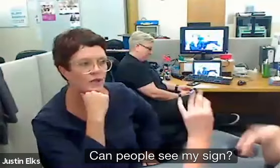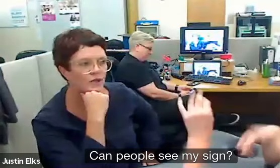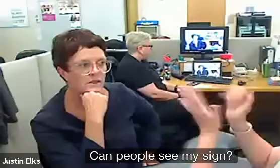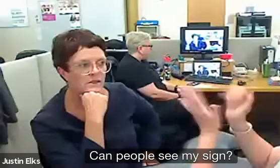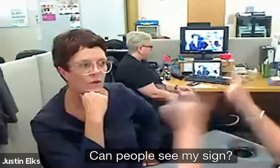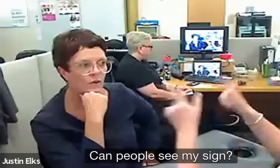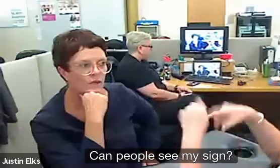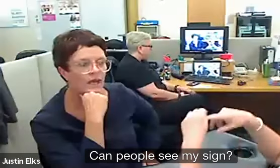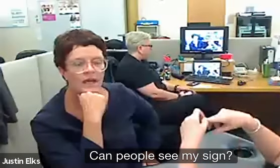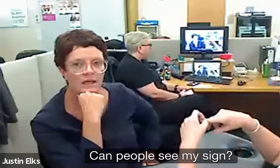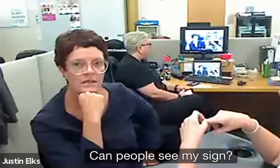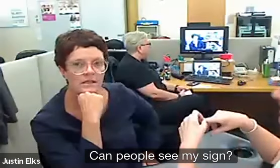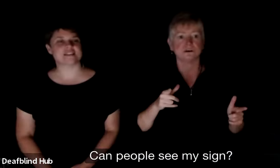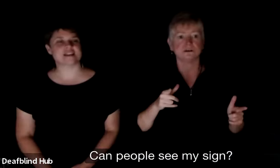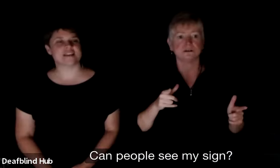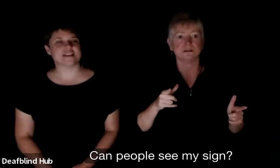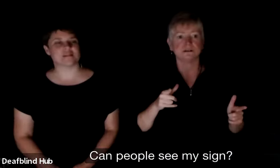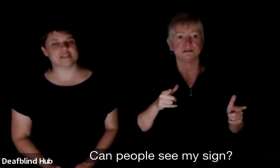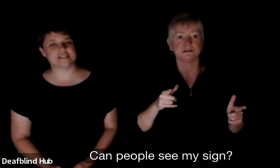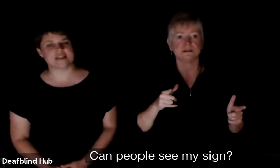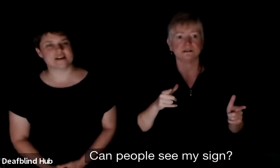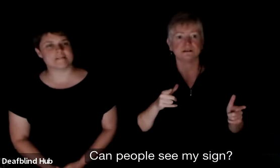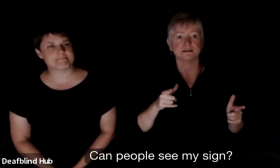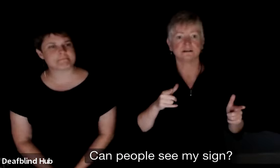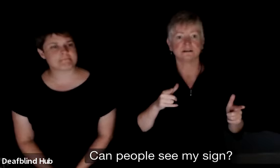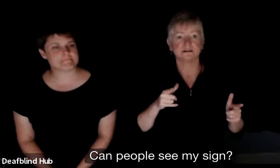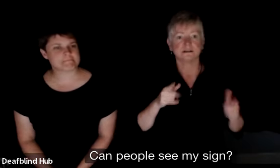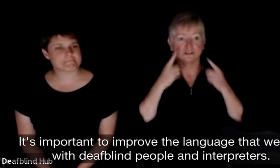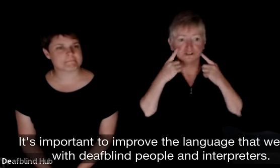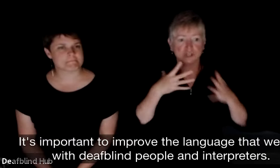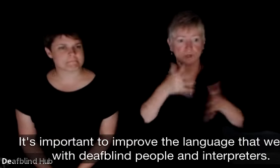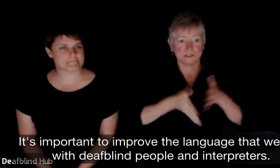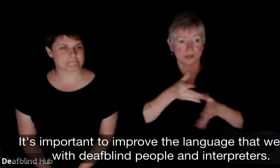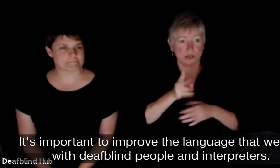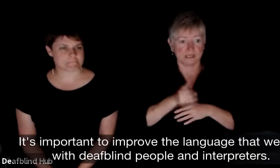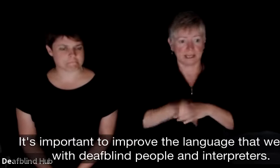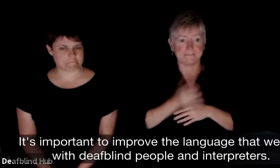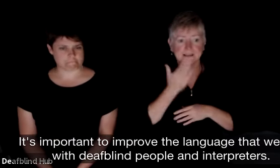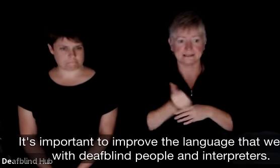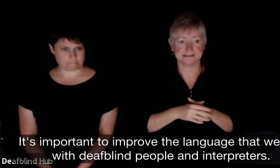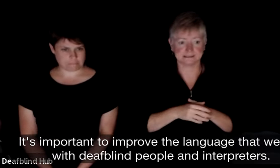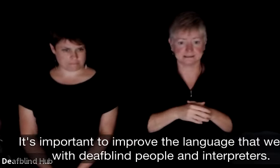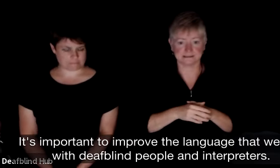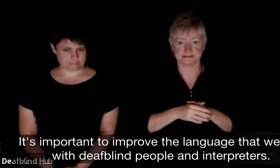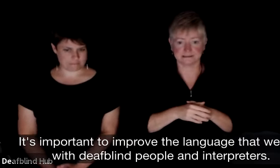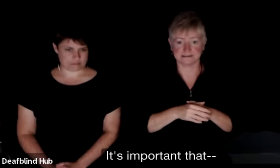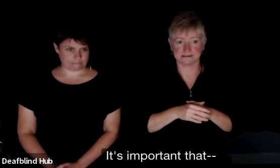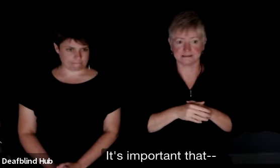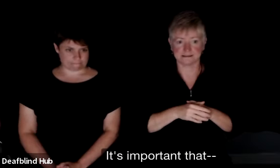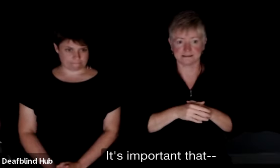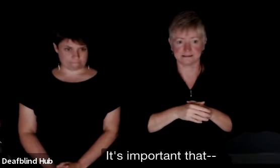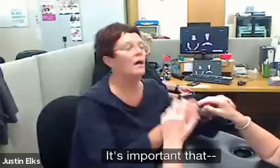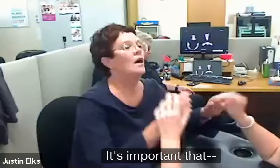interpreters. So, yeah, it's important that the... Can the interpret, oh, we can see your video now, Heather.